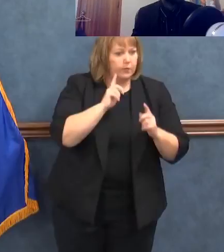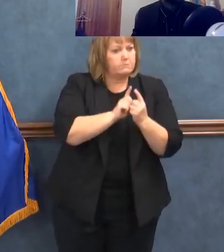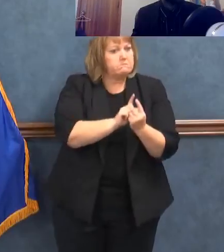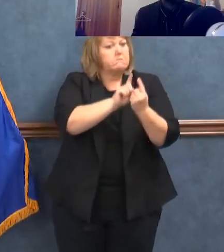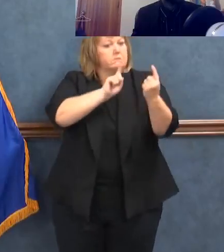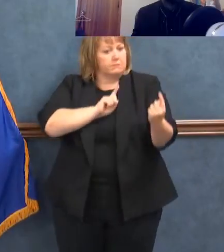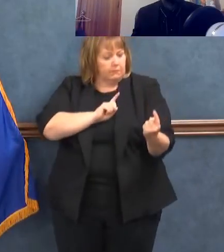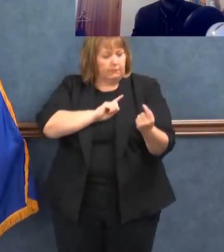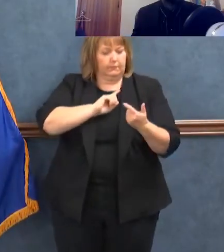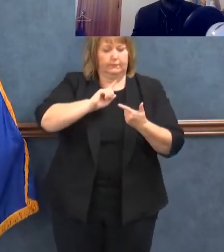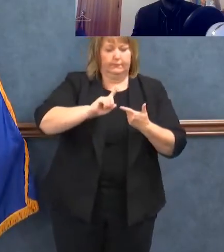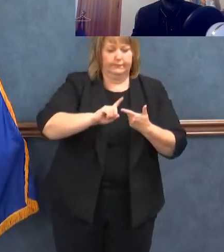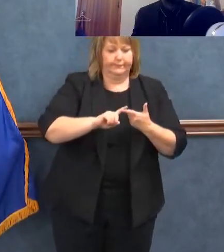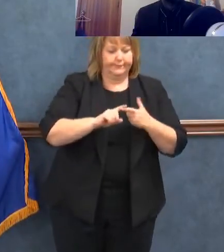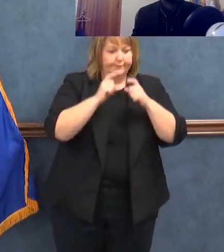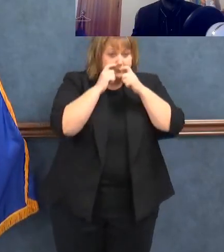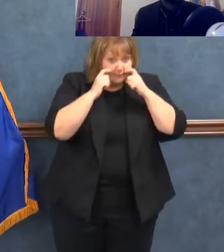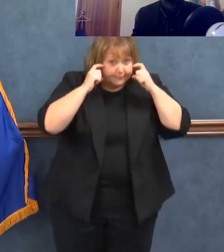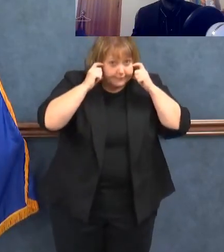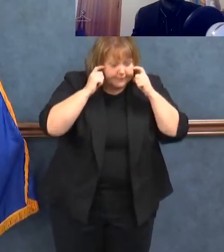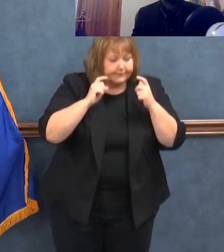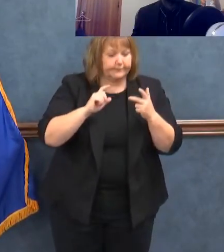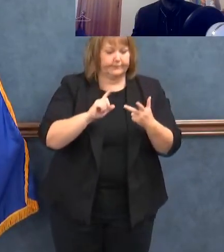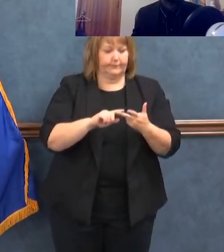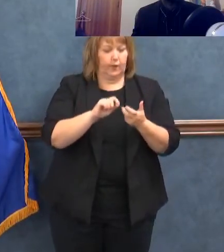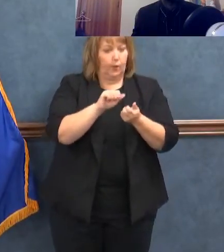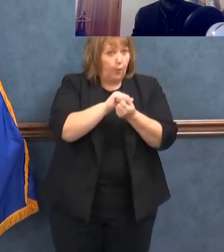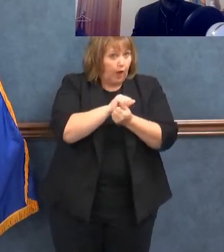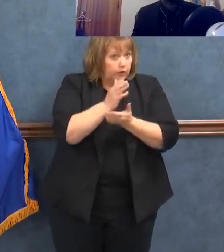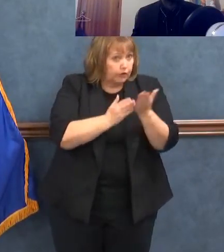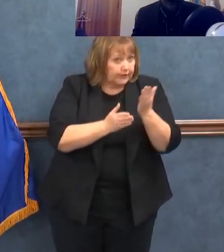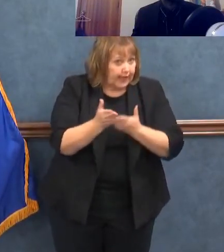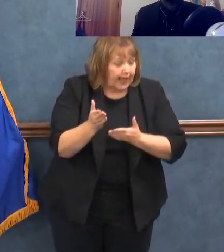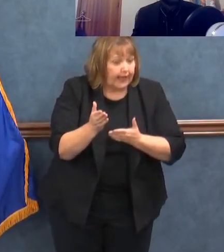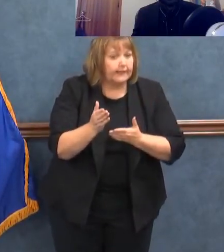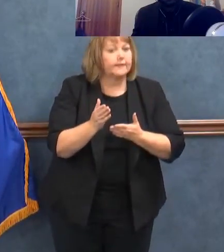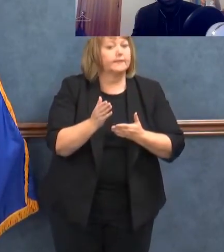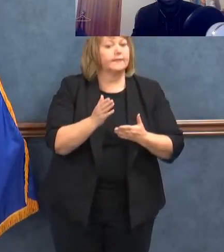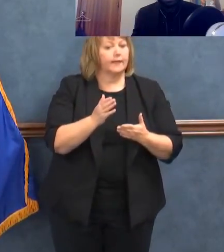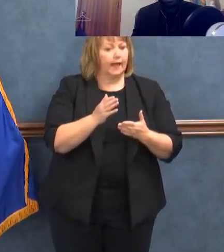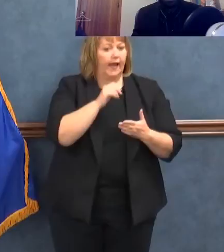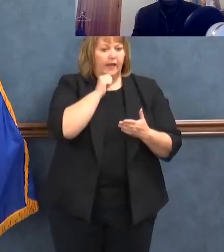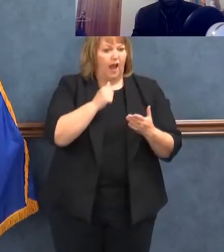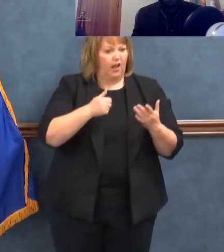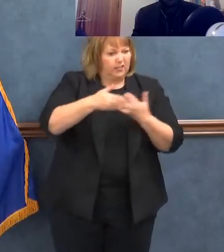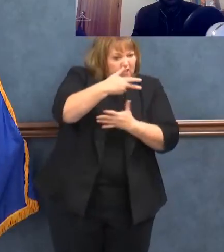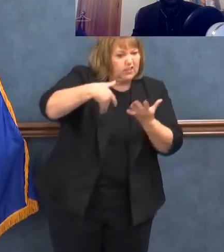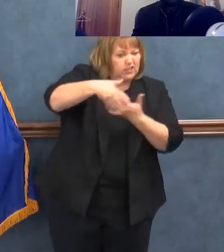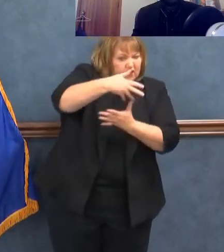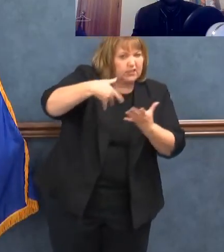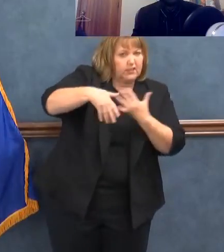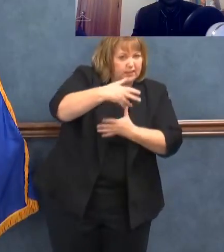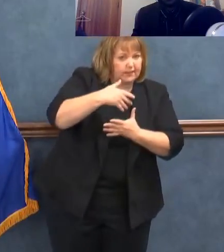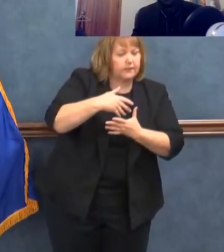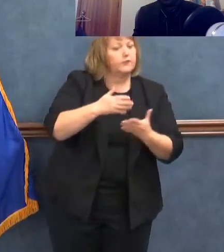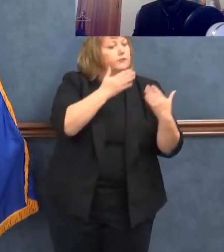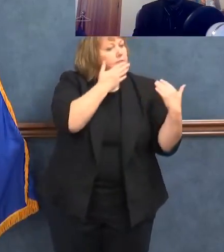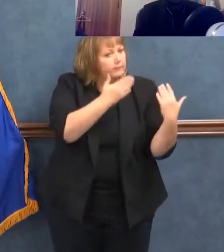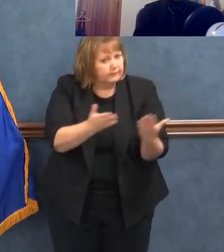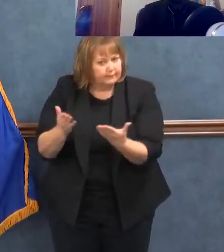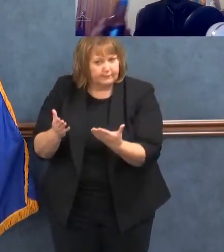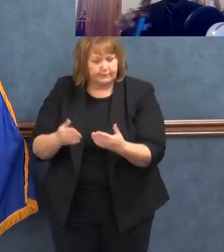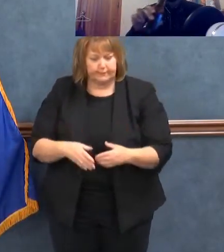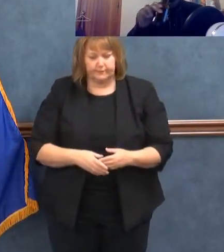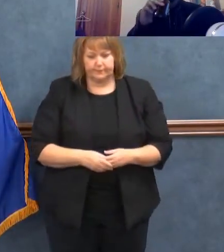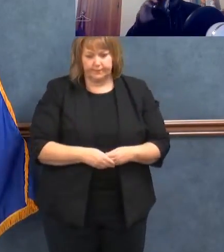face coverings and more enforcement to ensure people are staying safe and practicing proper precautions against COVID-19.